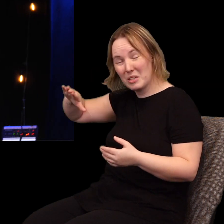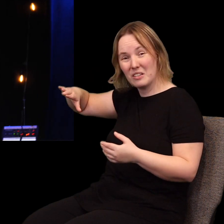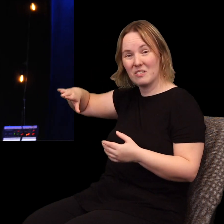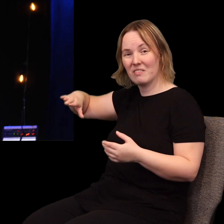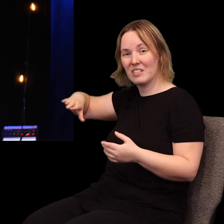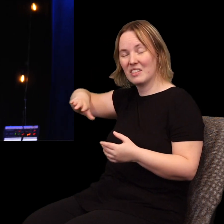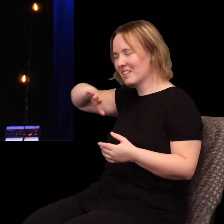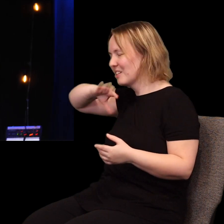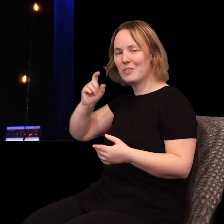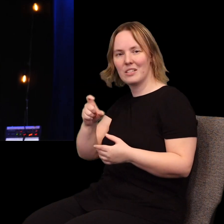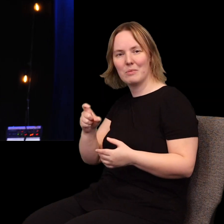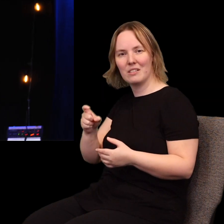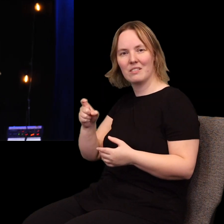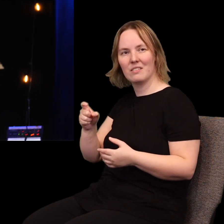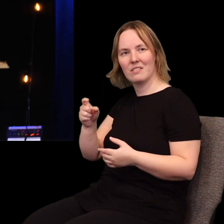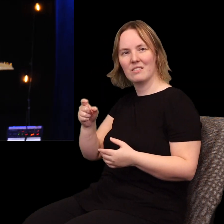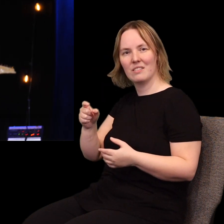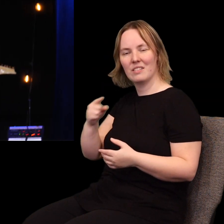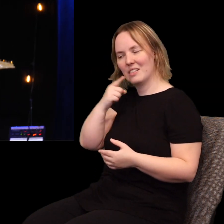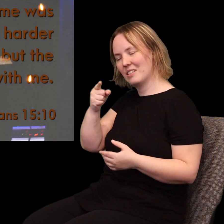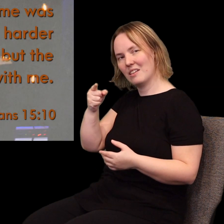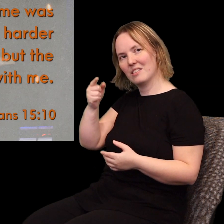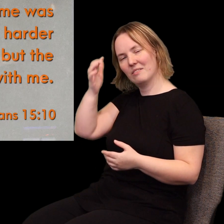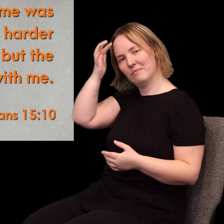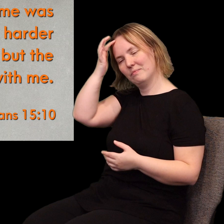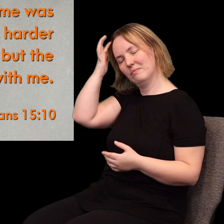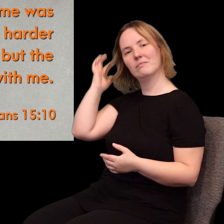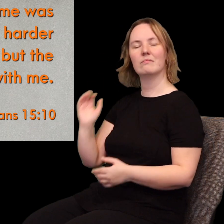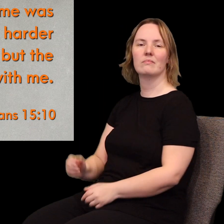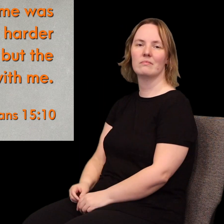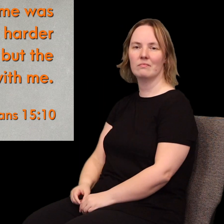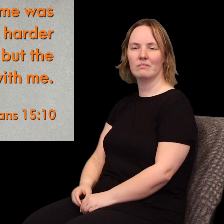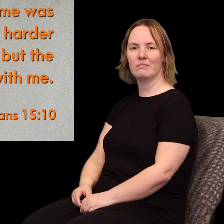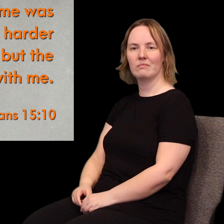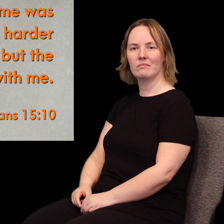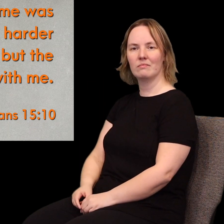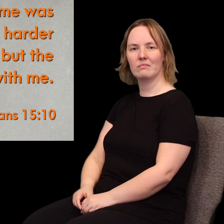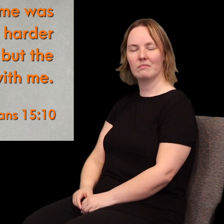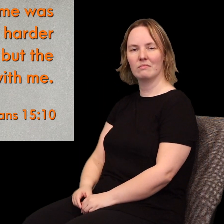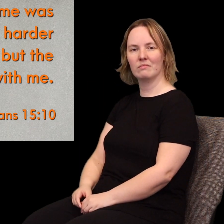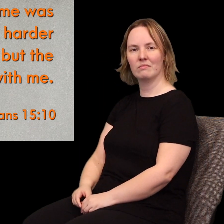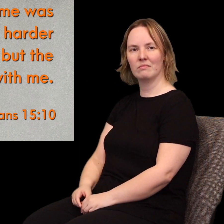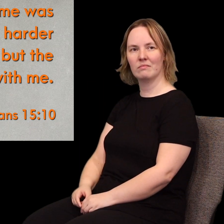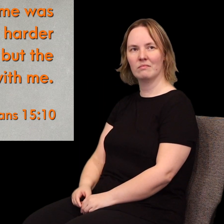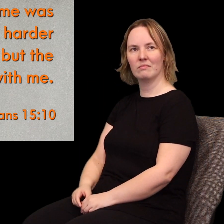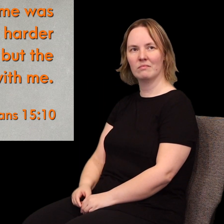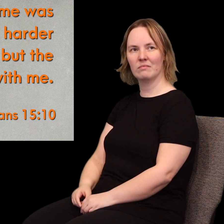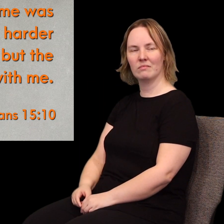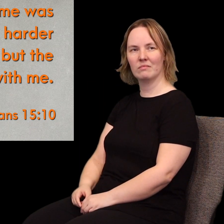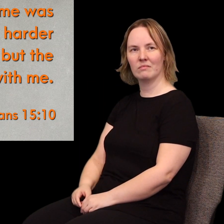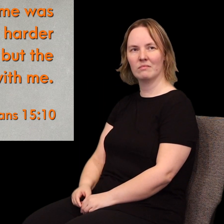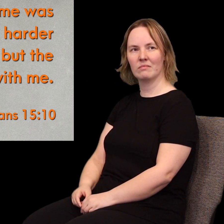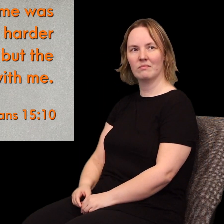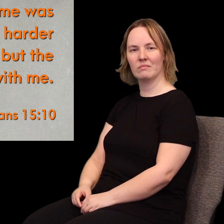vain? They don't need to be. He says, not in my life. No, I worked harder than all of them. In other words, I